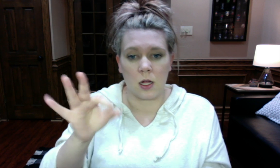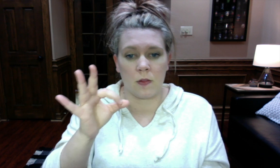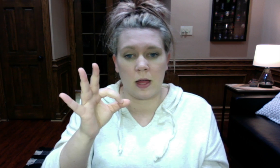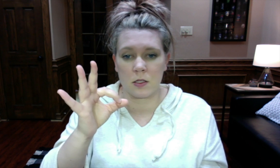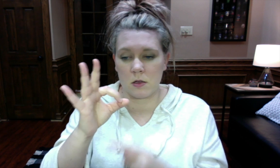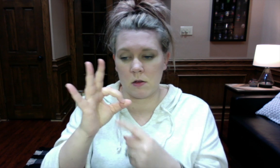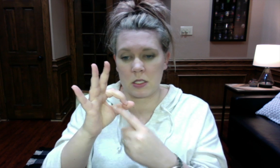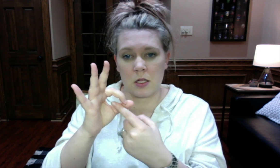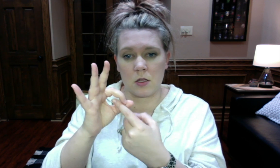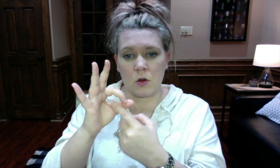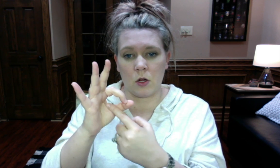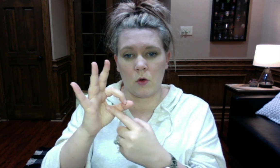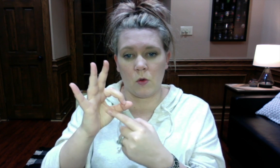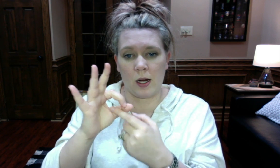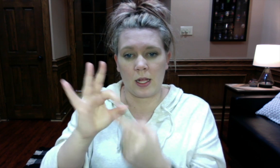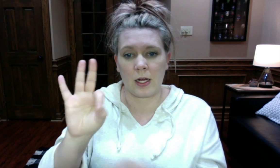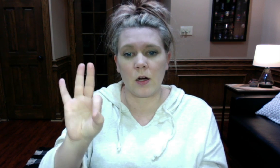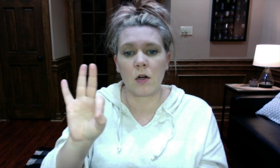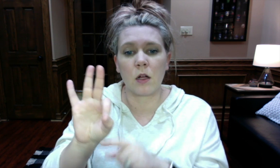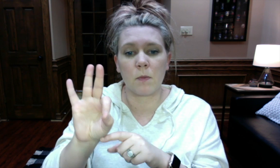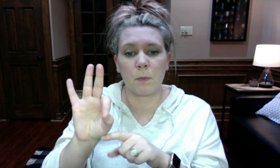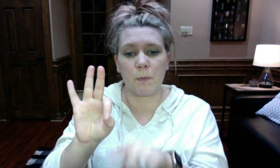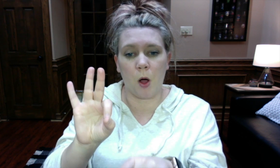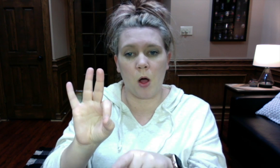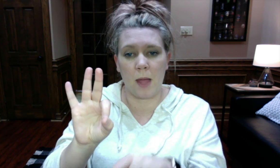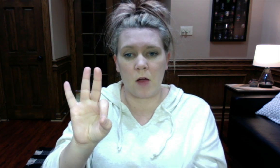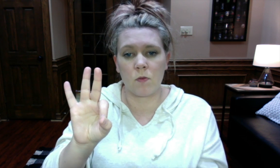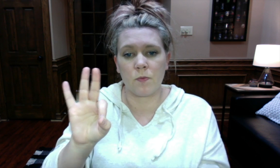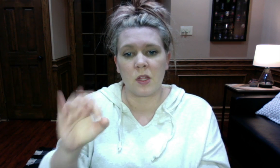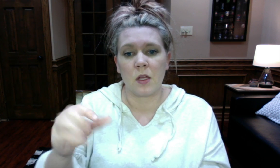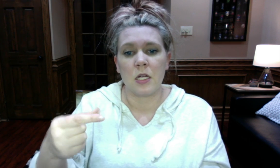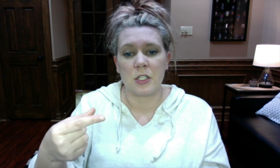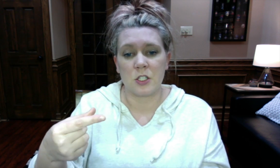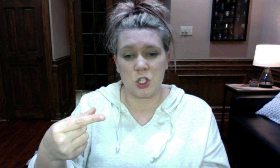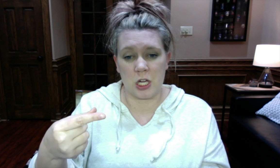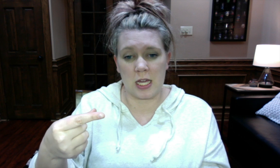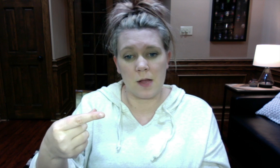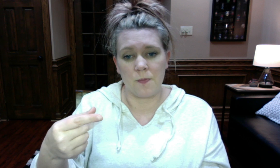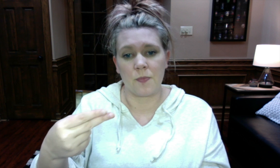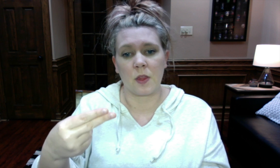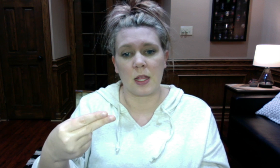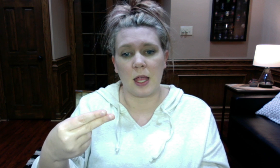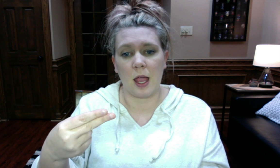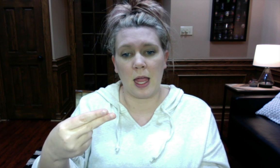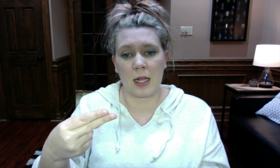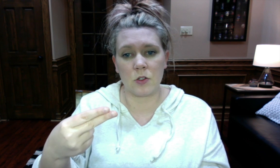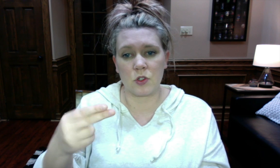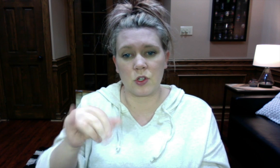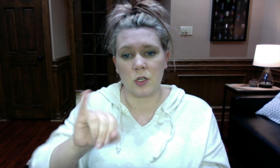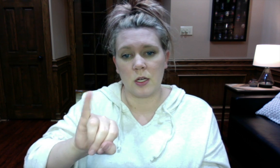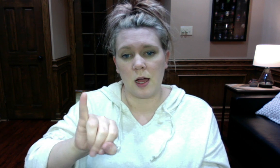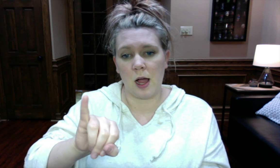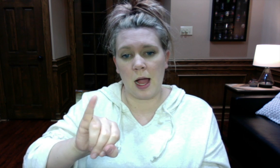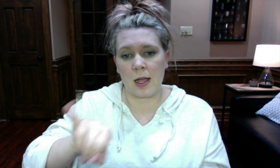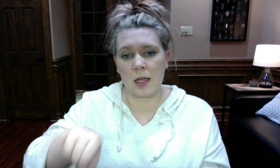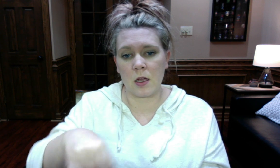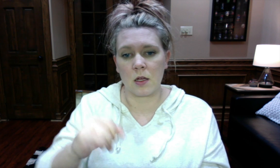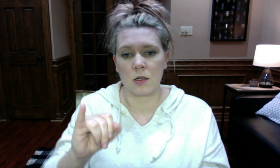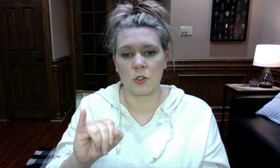that's, you can see the donut hole right here, palm out. G, H, I,